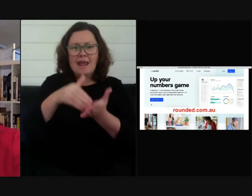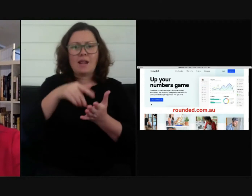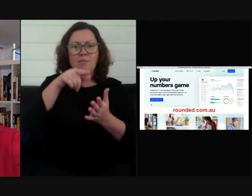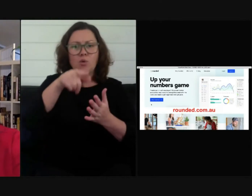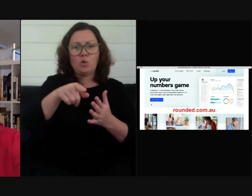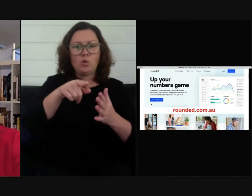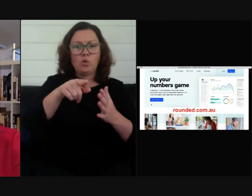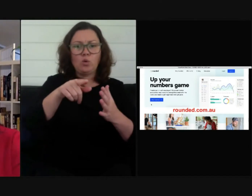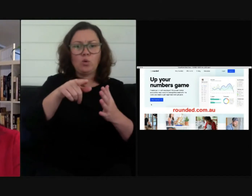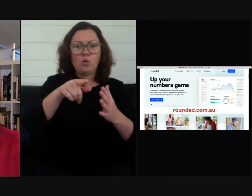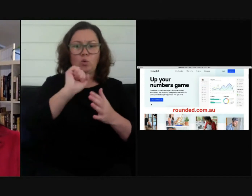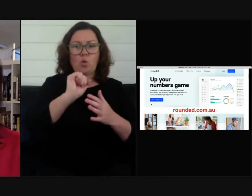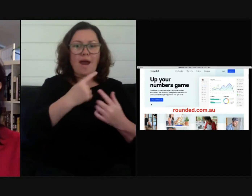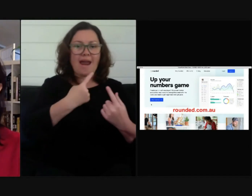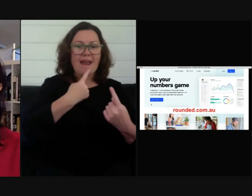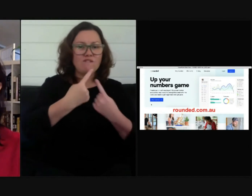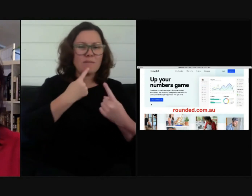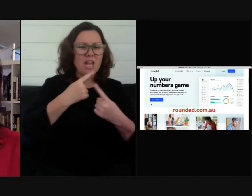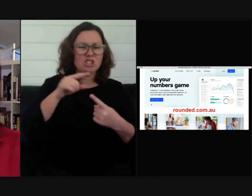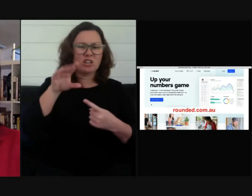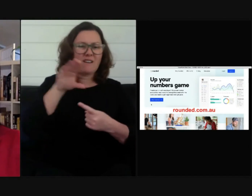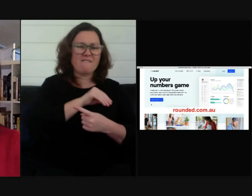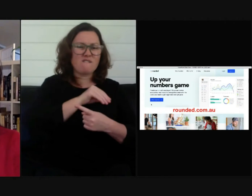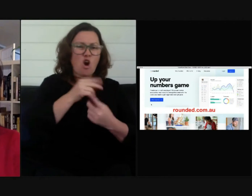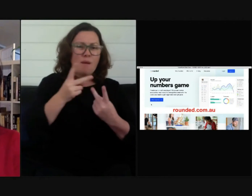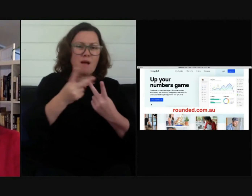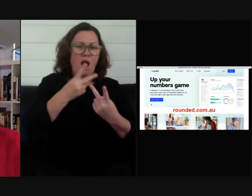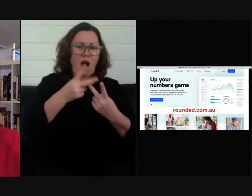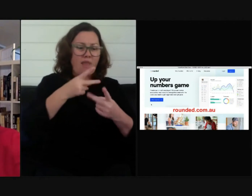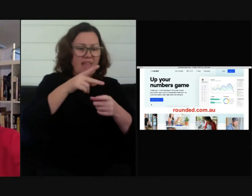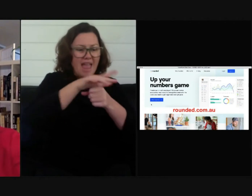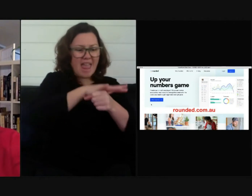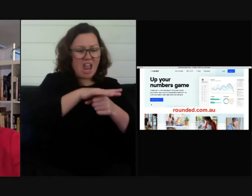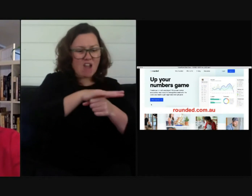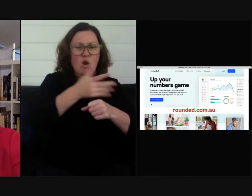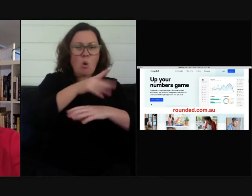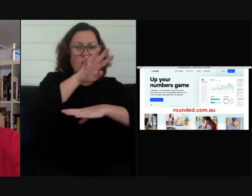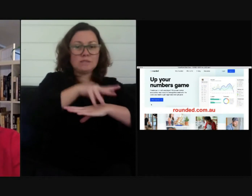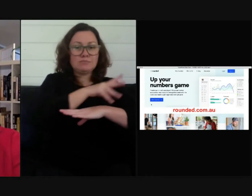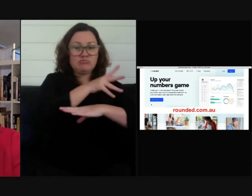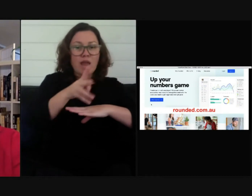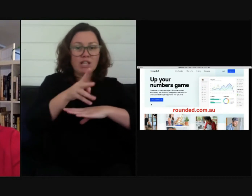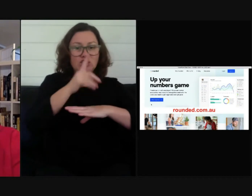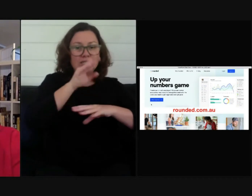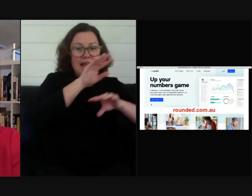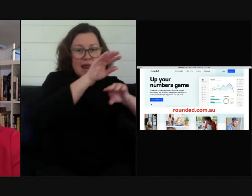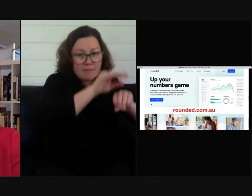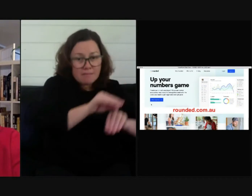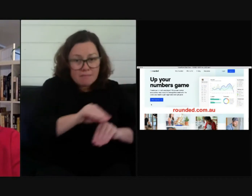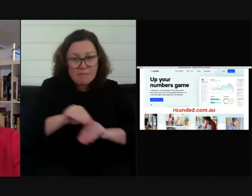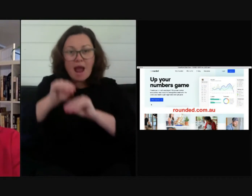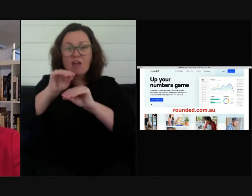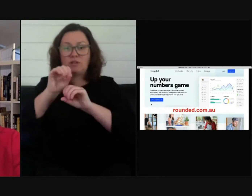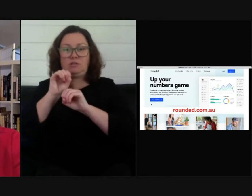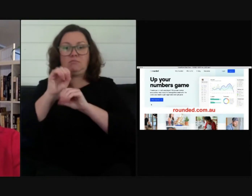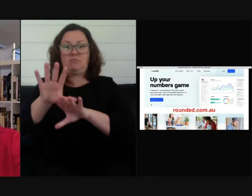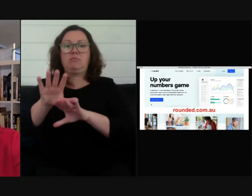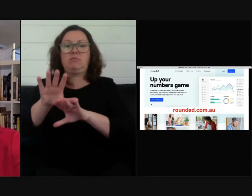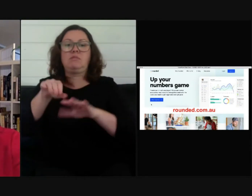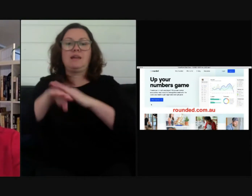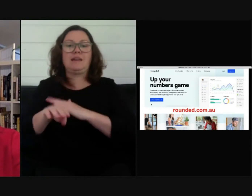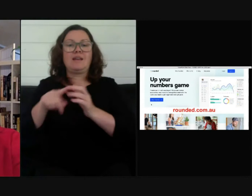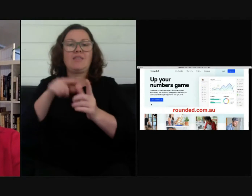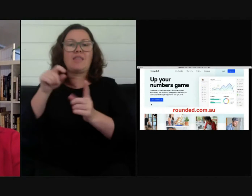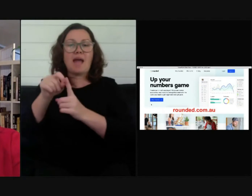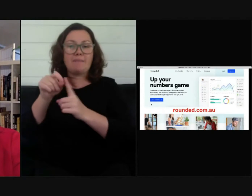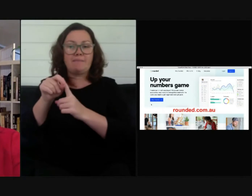other platforms or from spreadsheets. And because we have a relationship with them, if you can click on the link in